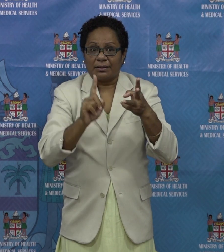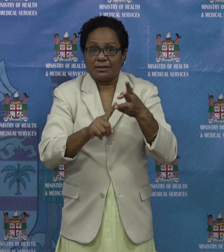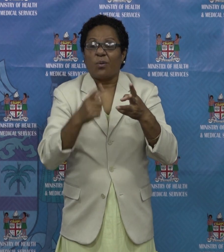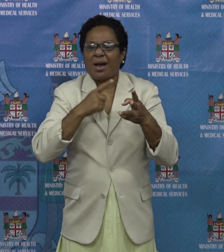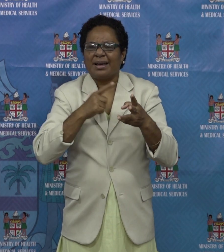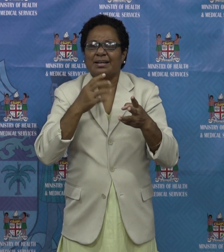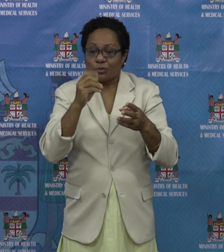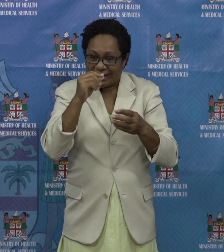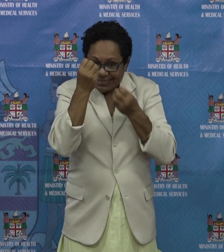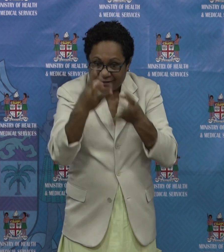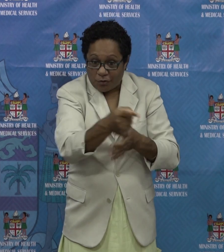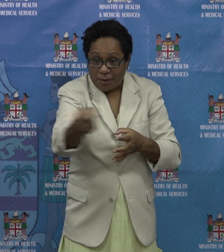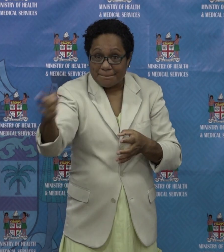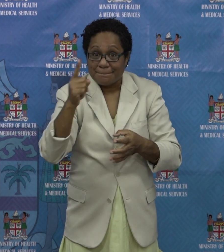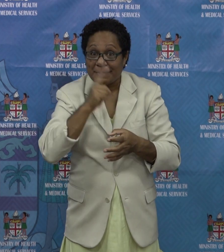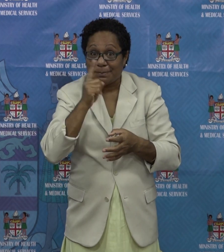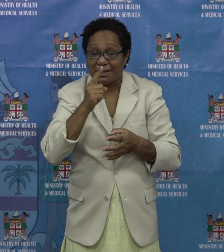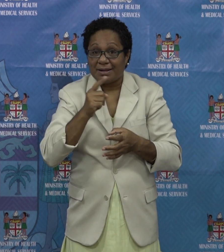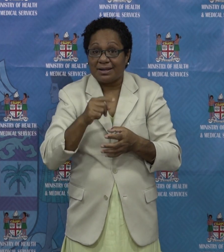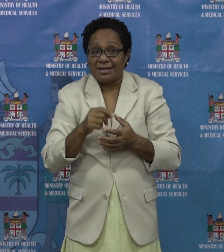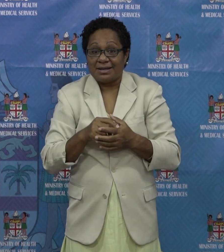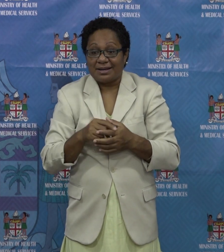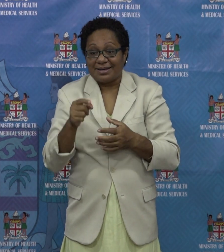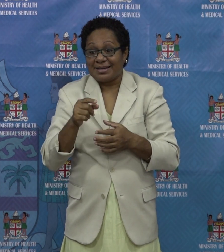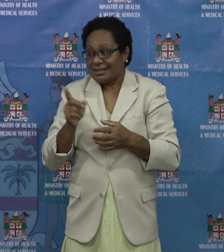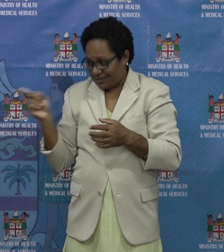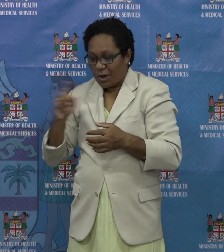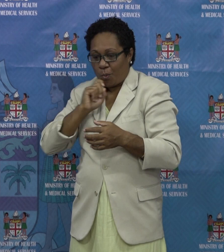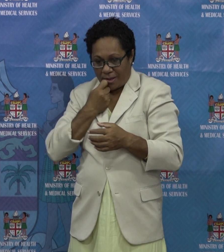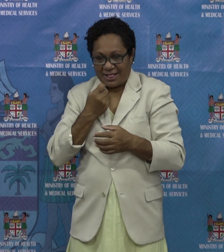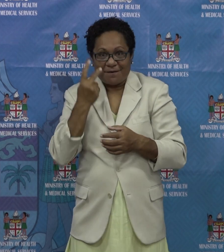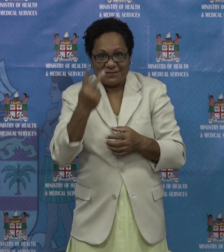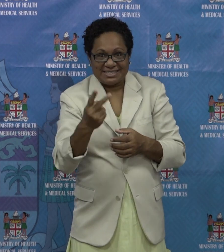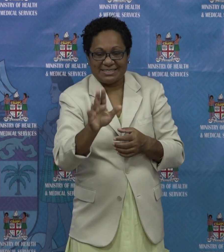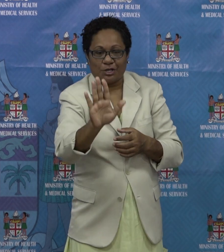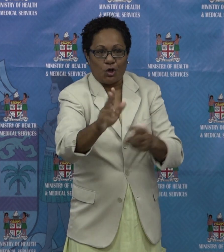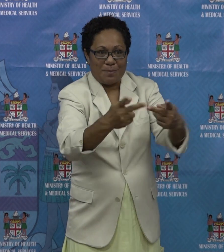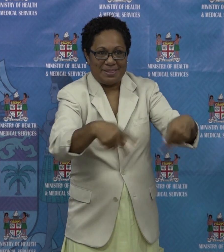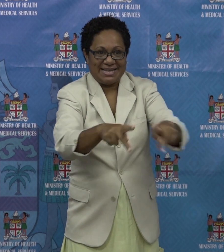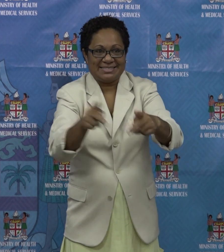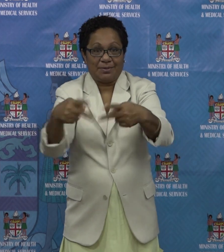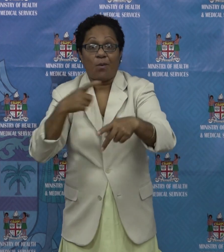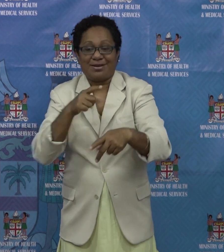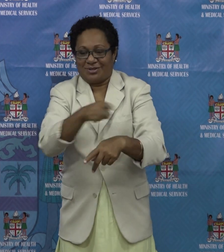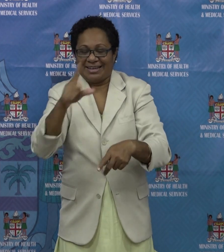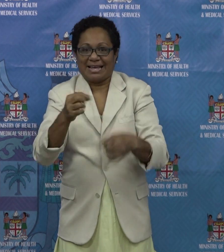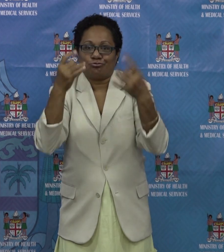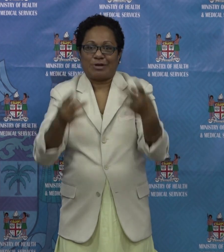expect to let your people in to cooperate and to be part of your process?